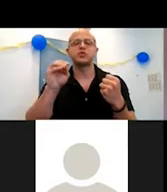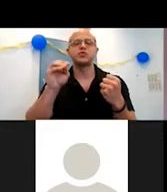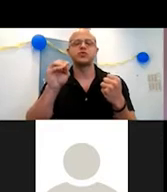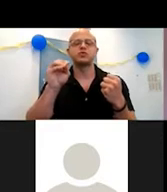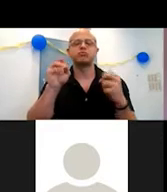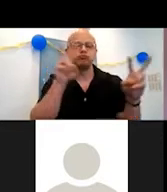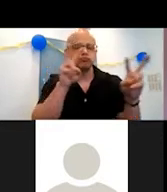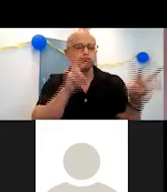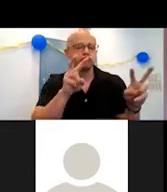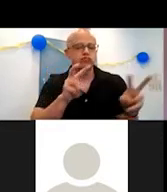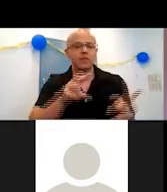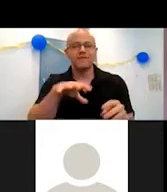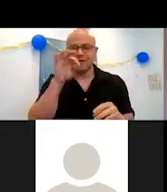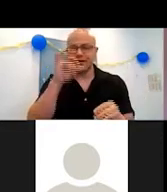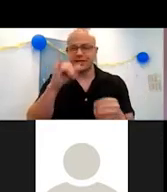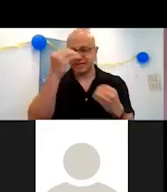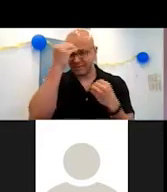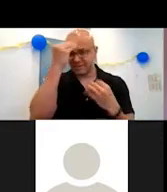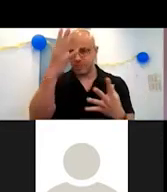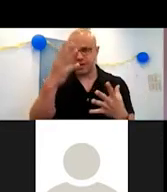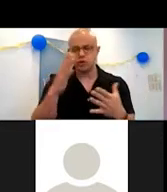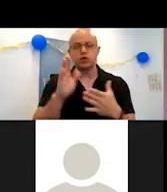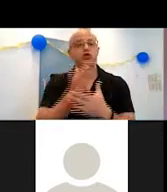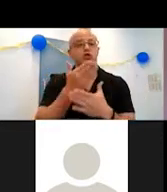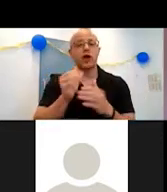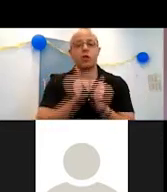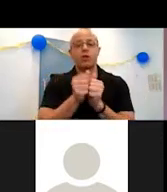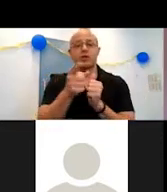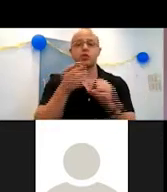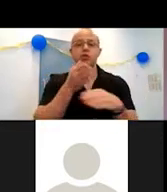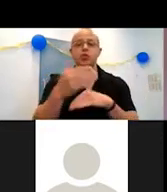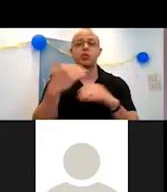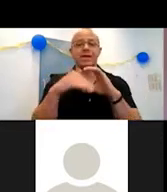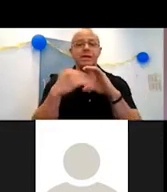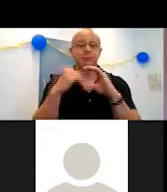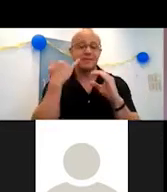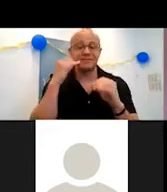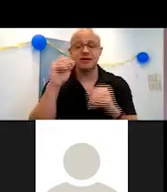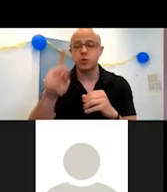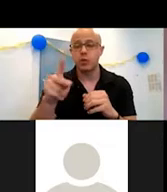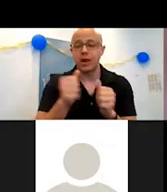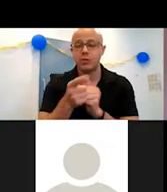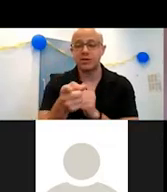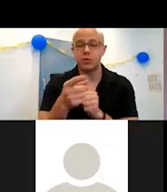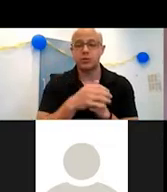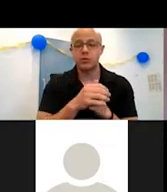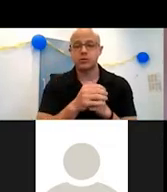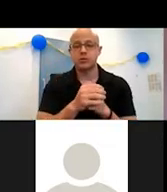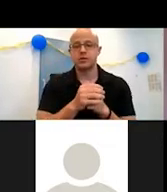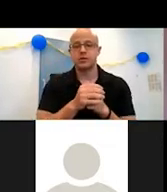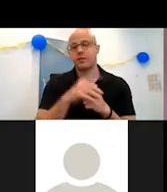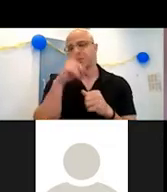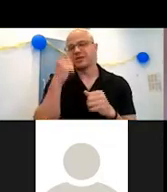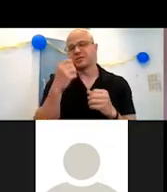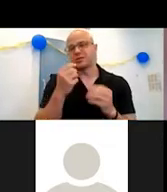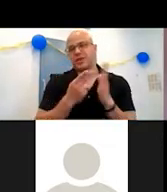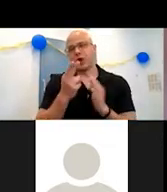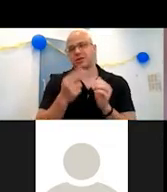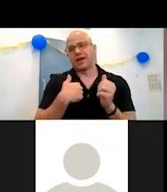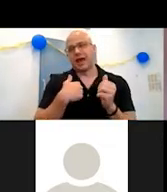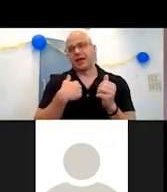signs. And I will have to research that and share it with you through email if it's okay with